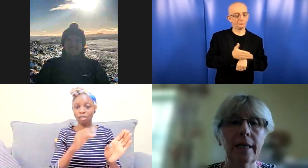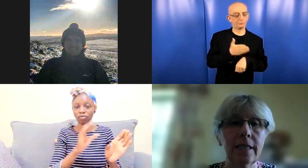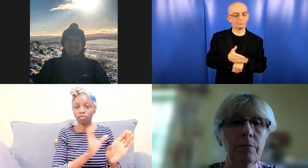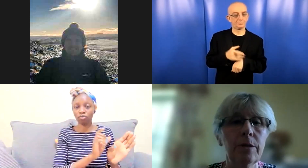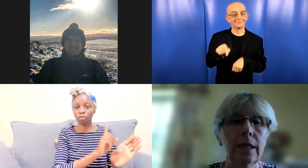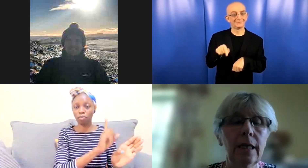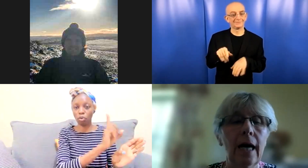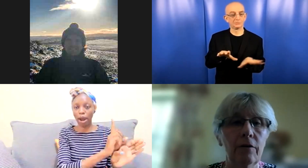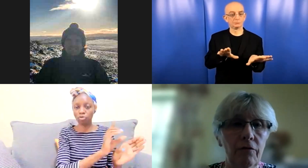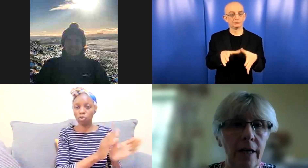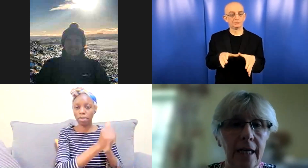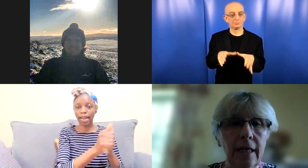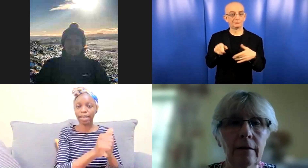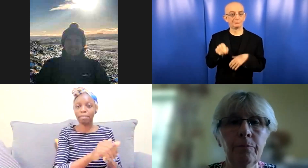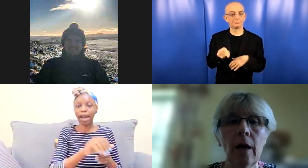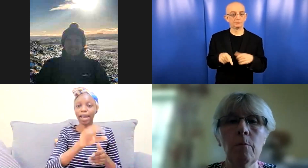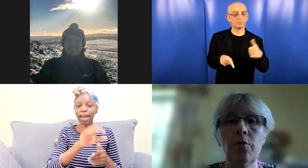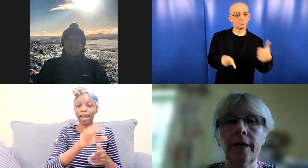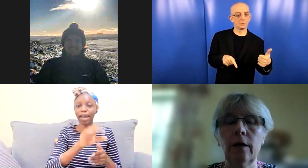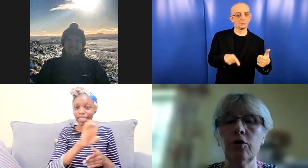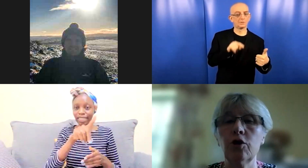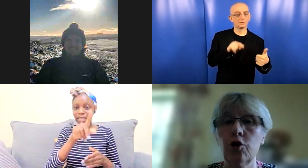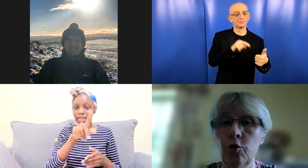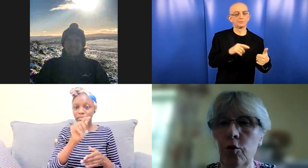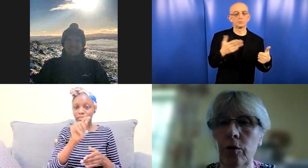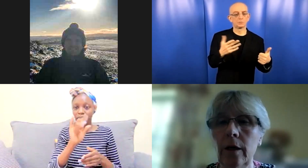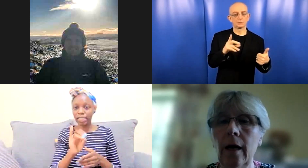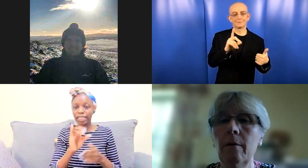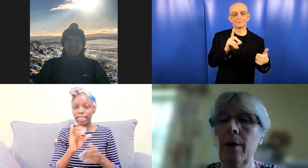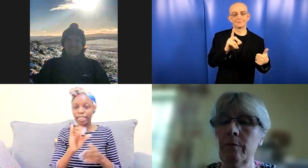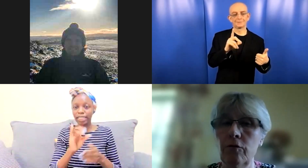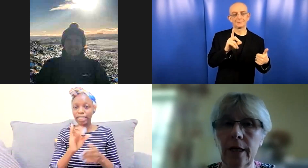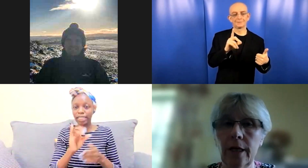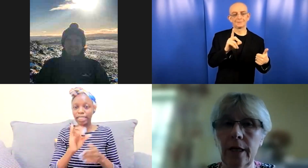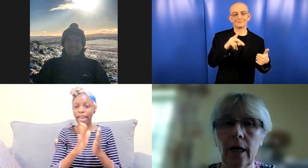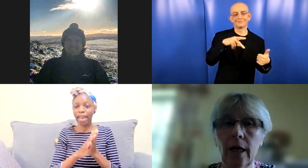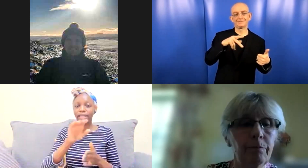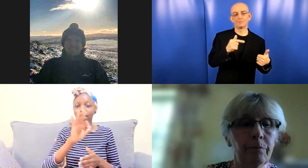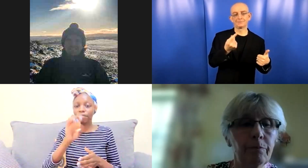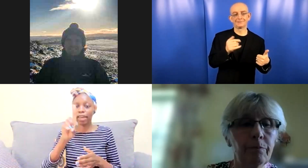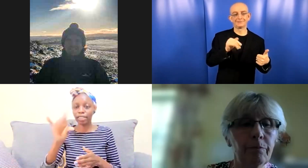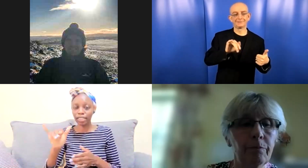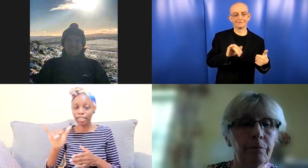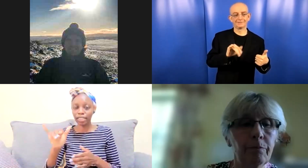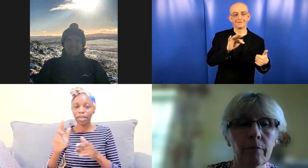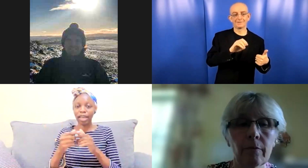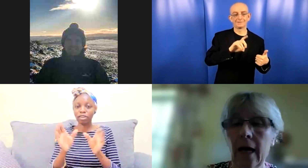be led by Dipti and Fede, breakout 2 by Maria and